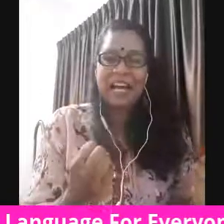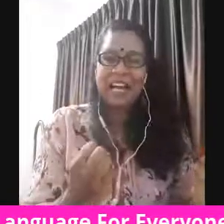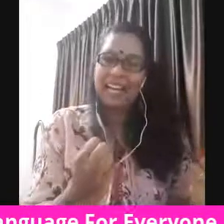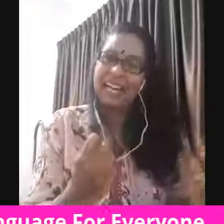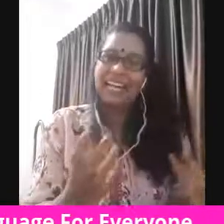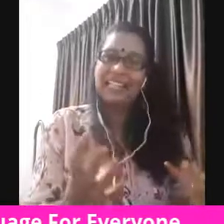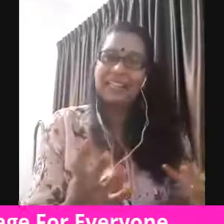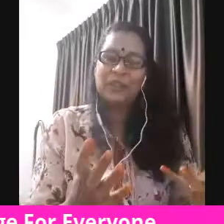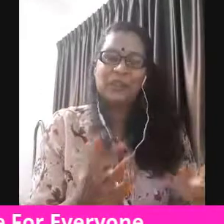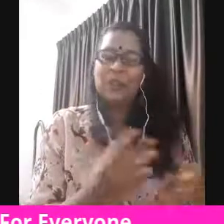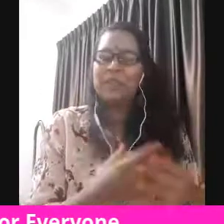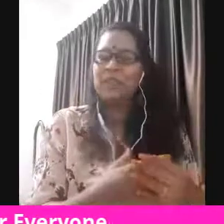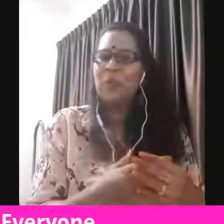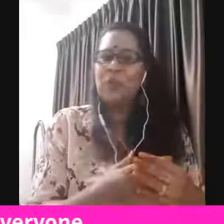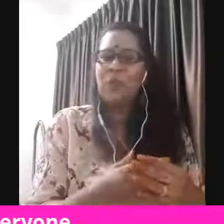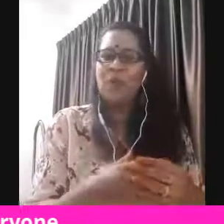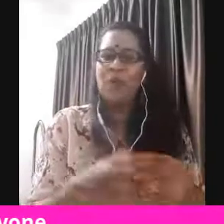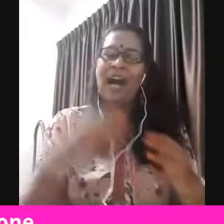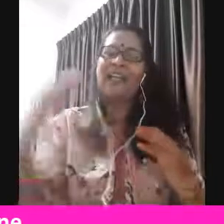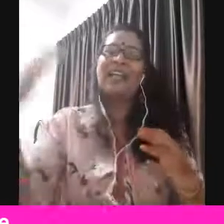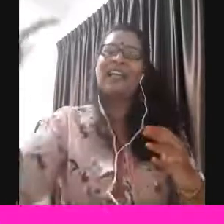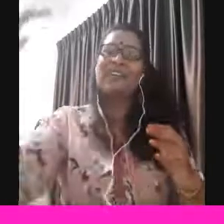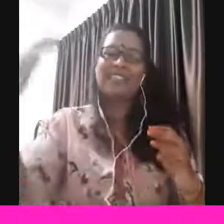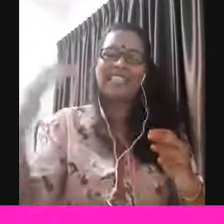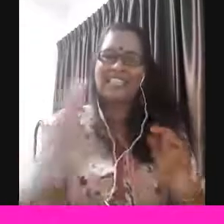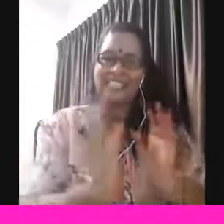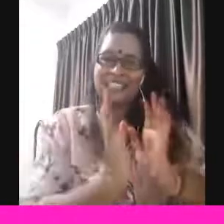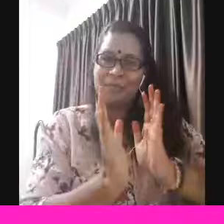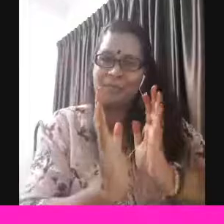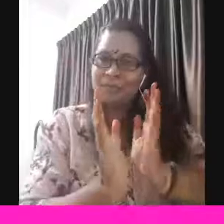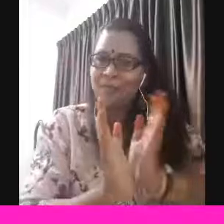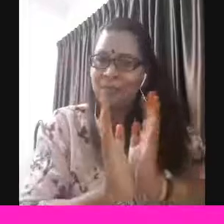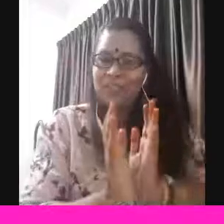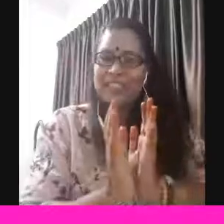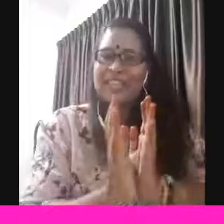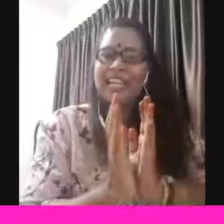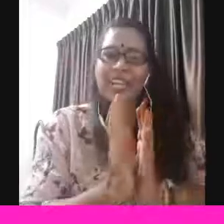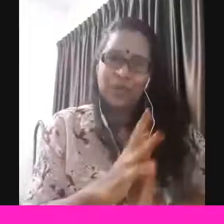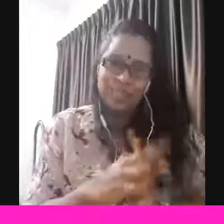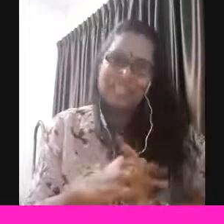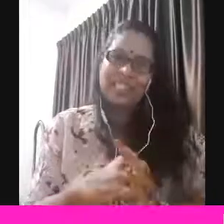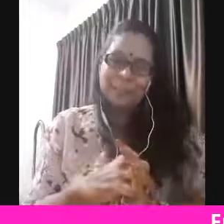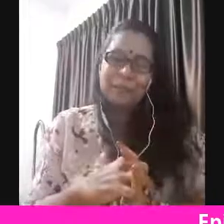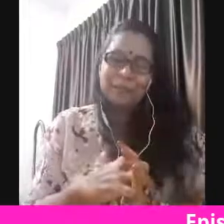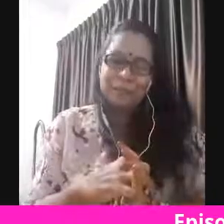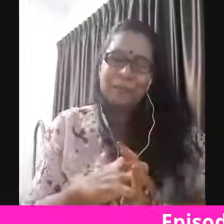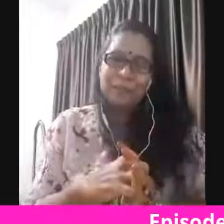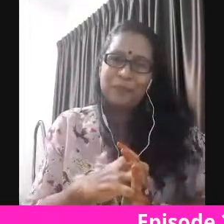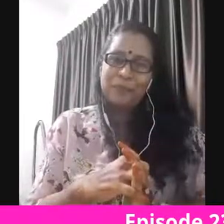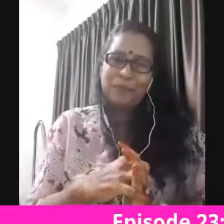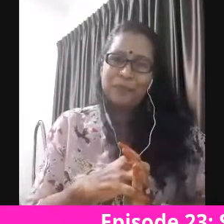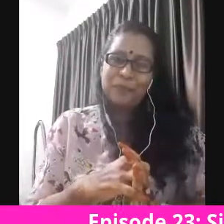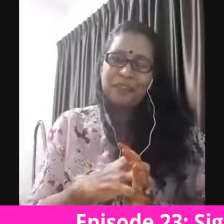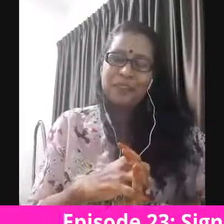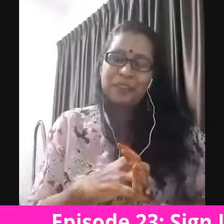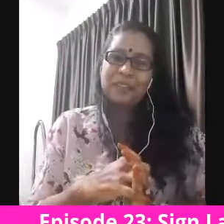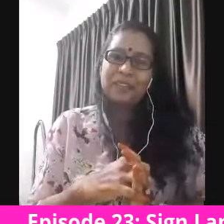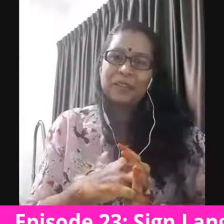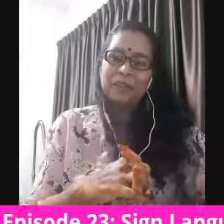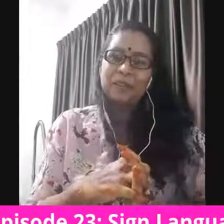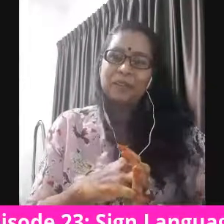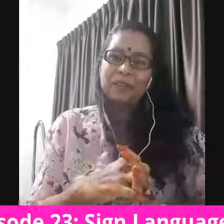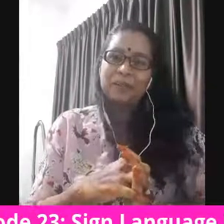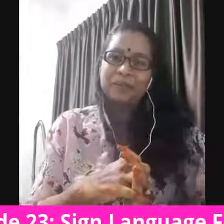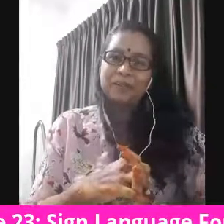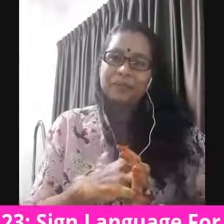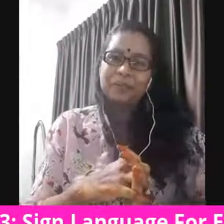that. But I- no higher level studies in for the sign language. Yeah, All right. yeah. Actually,